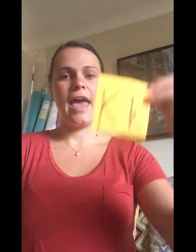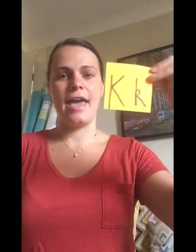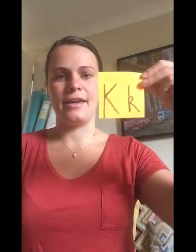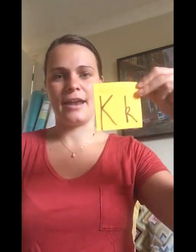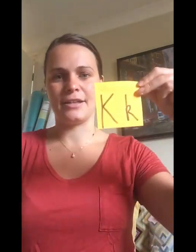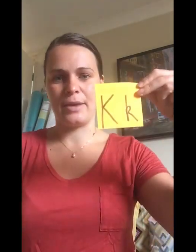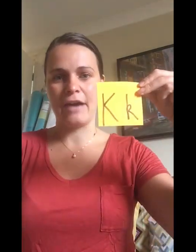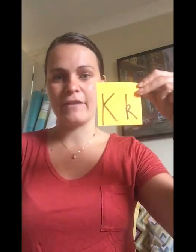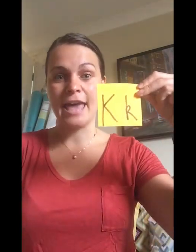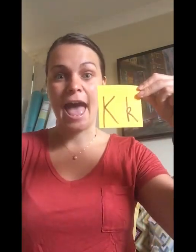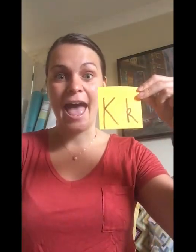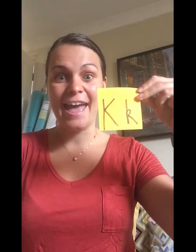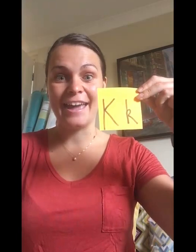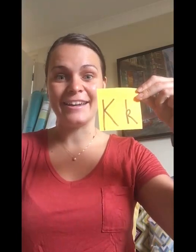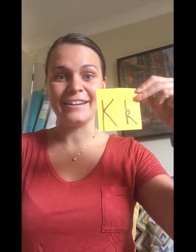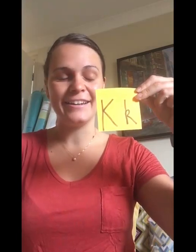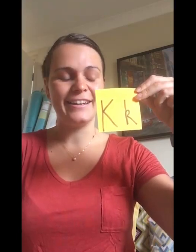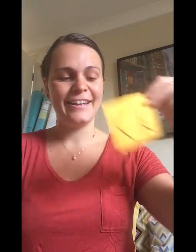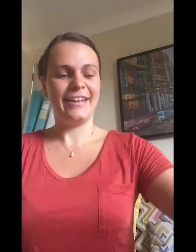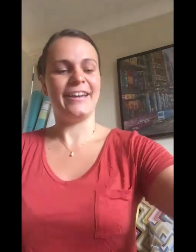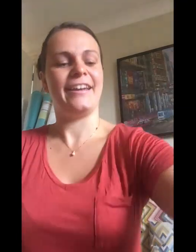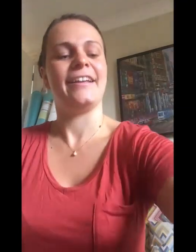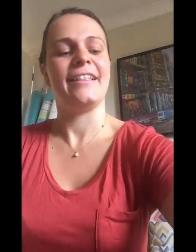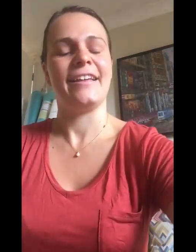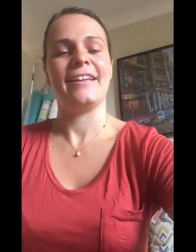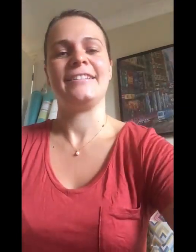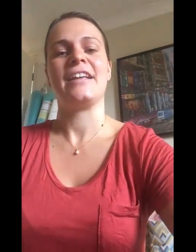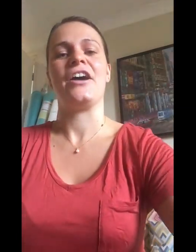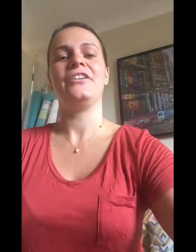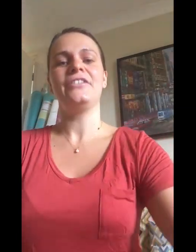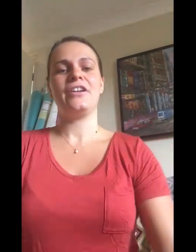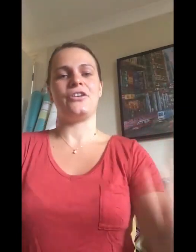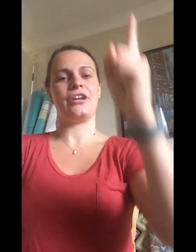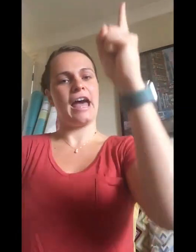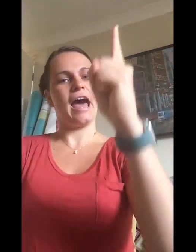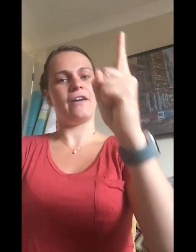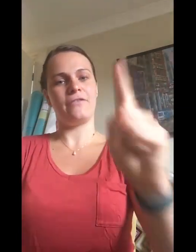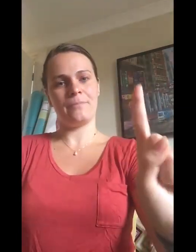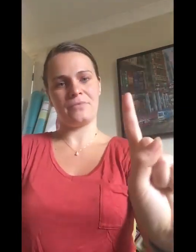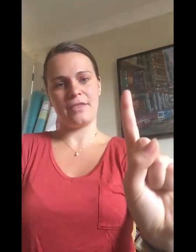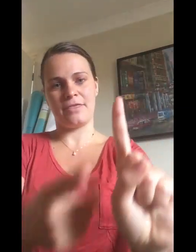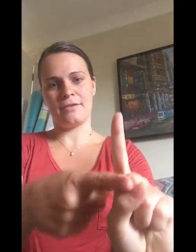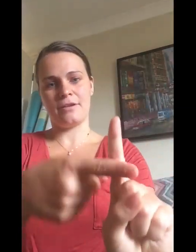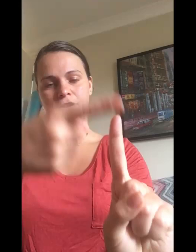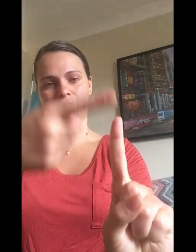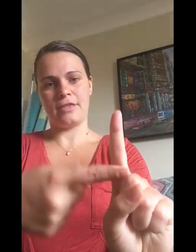Okay, next we have K. So you're going to have this